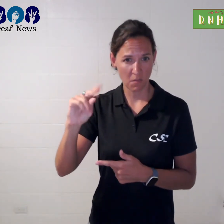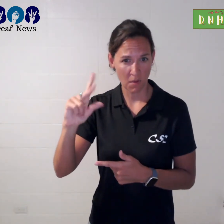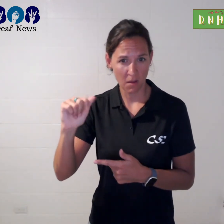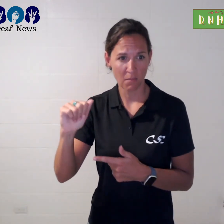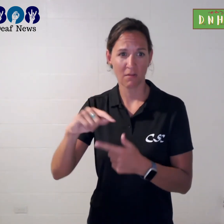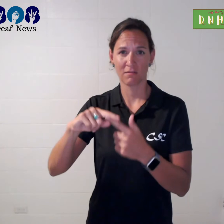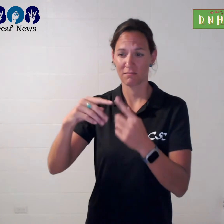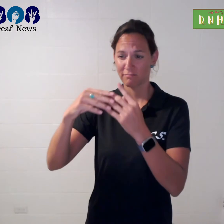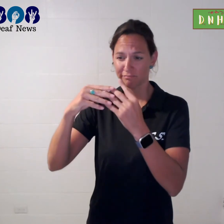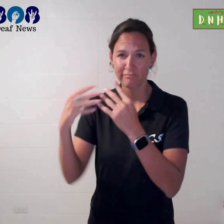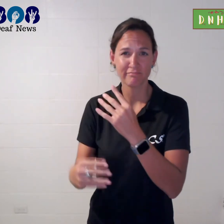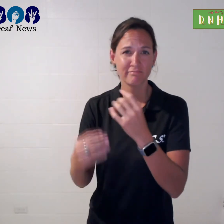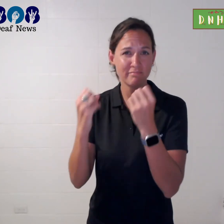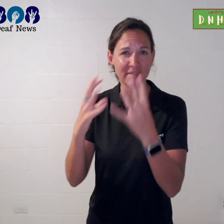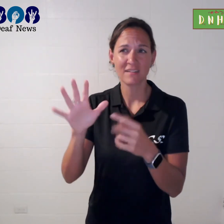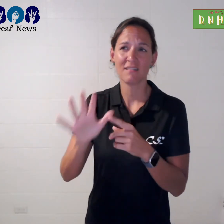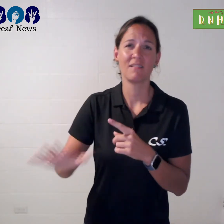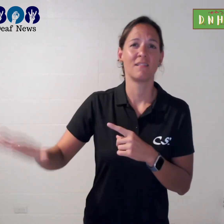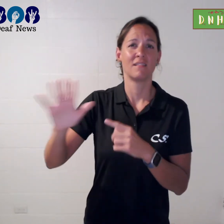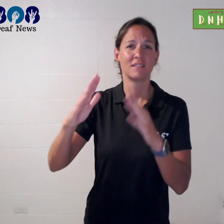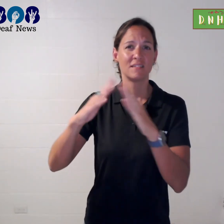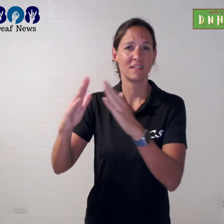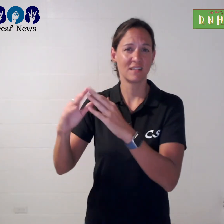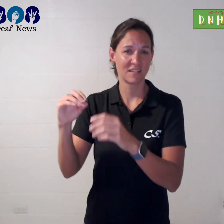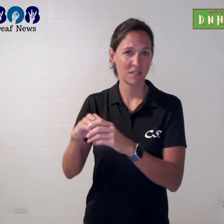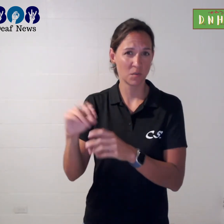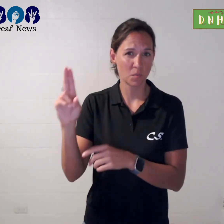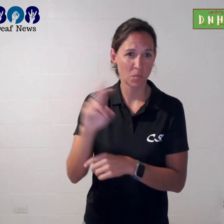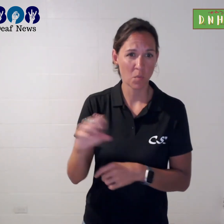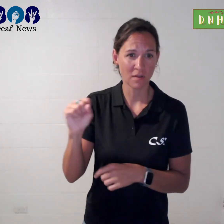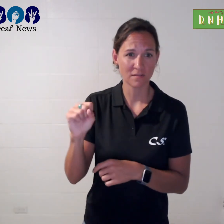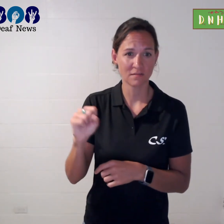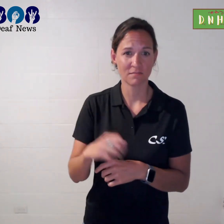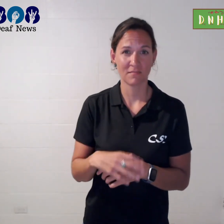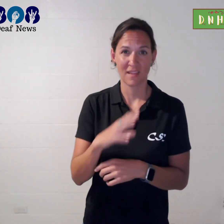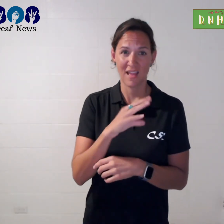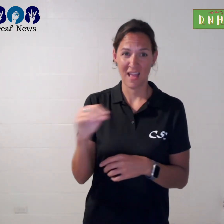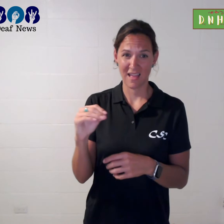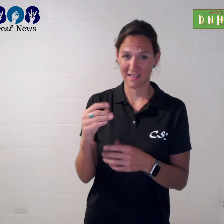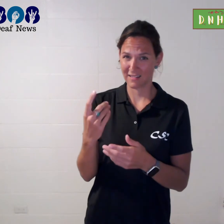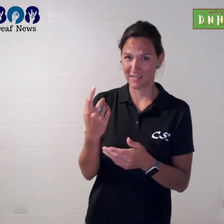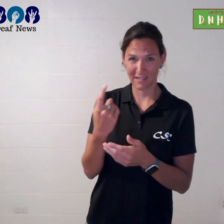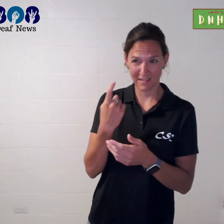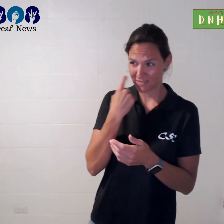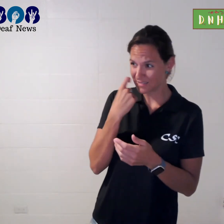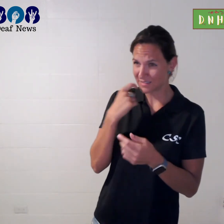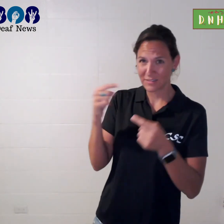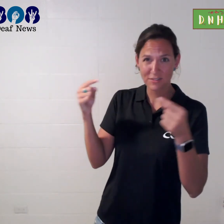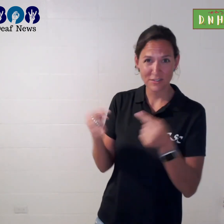Tulsa, Oklahoma, and in so many other cities across the United States, and a week